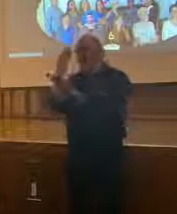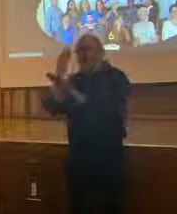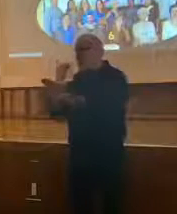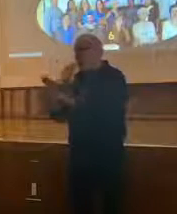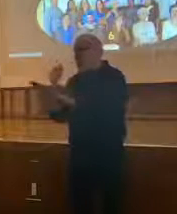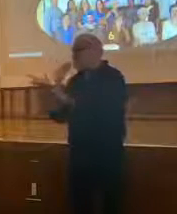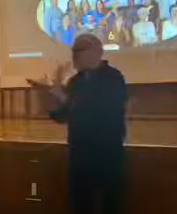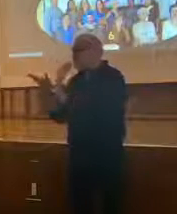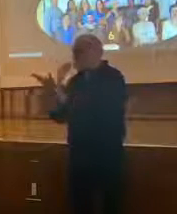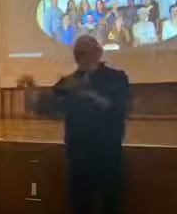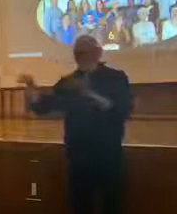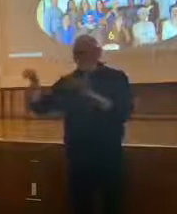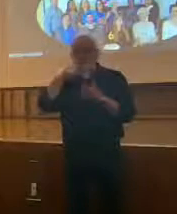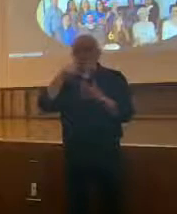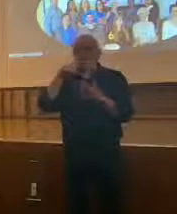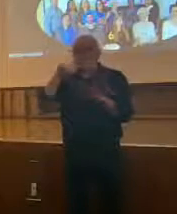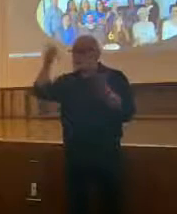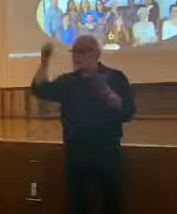yes.